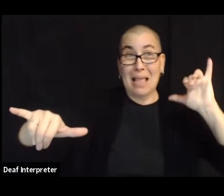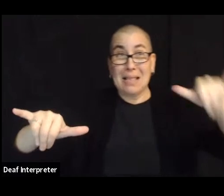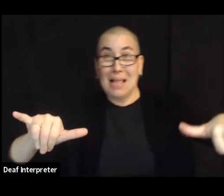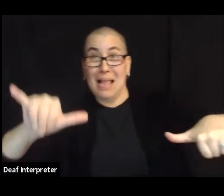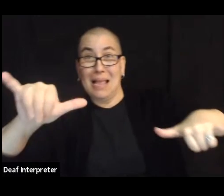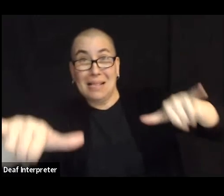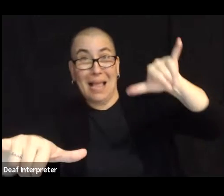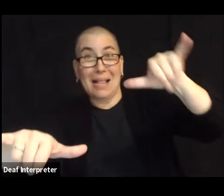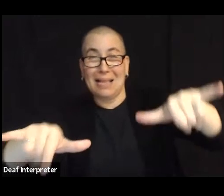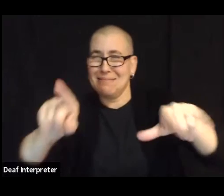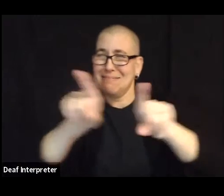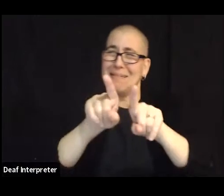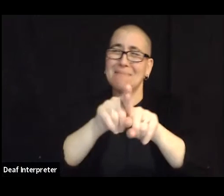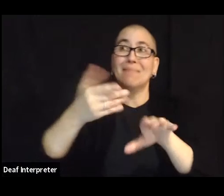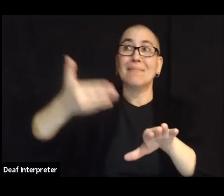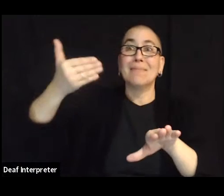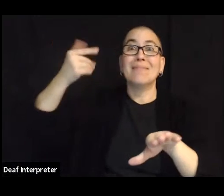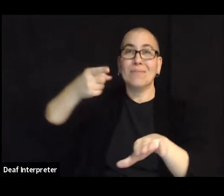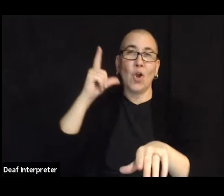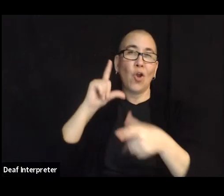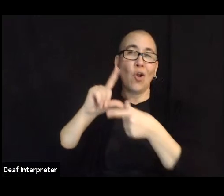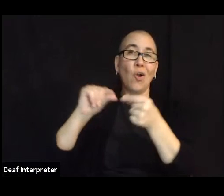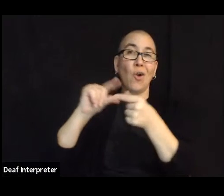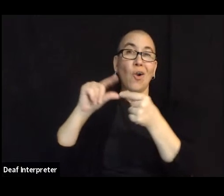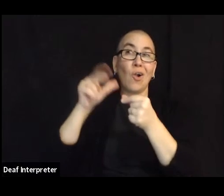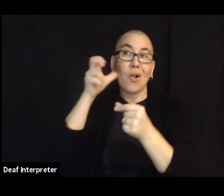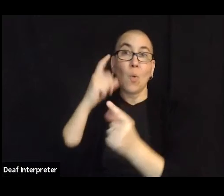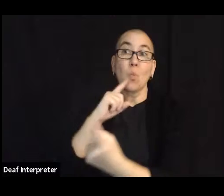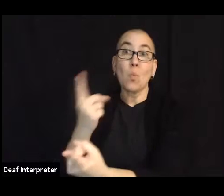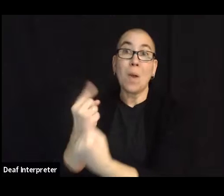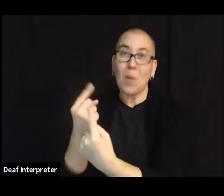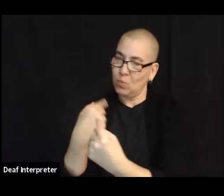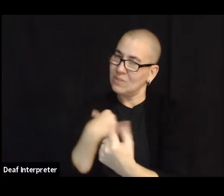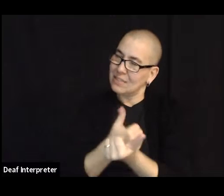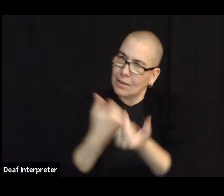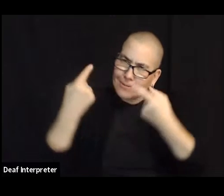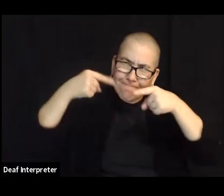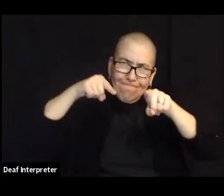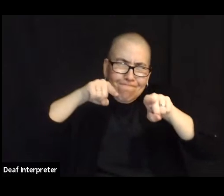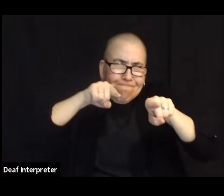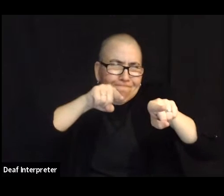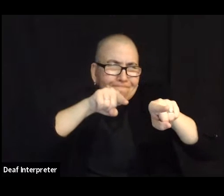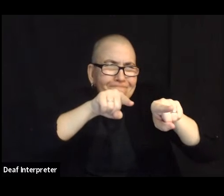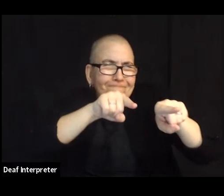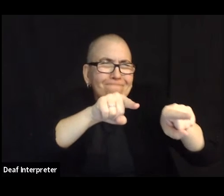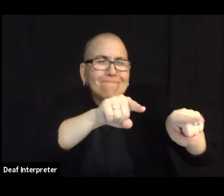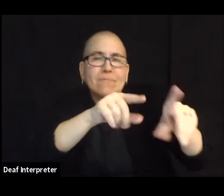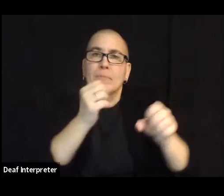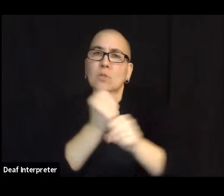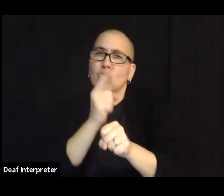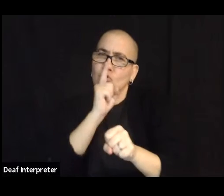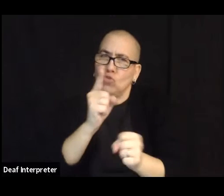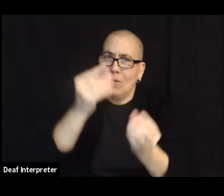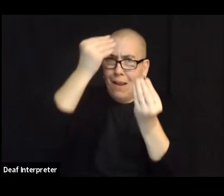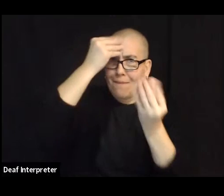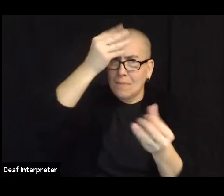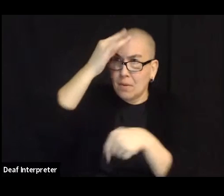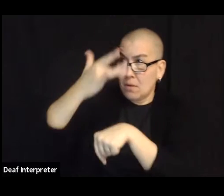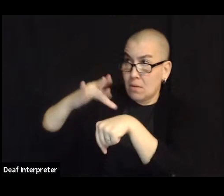just working to make sure that we have the best information available from our federal partners that we can do the best planning, but we